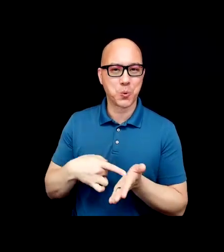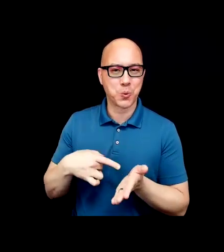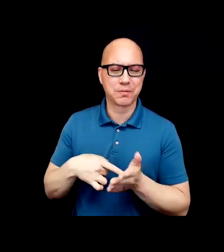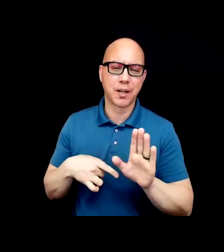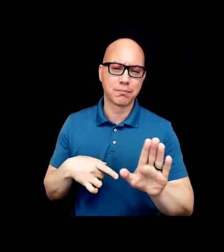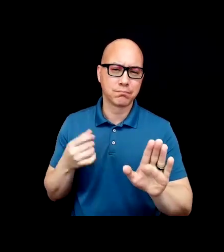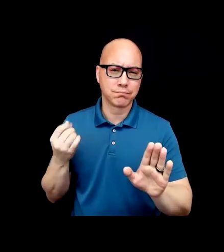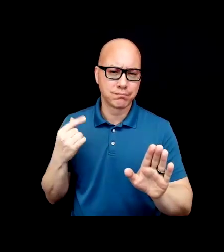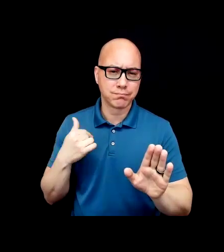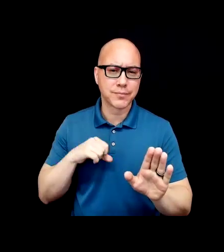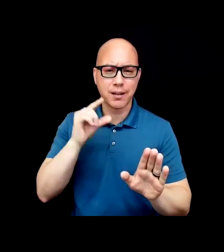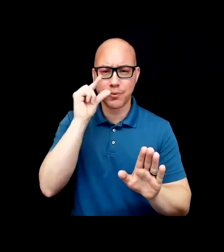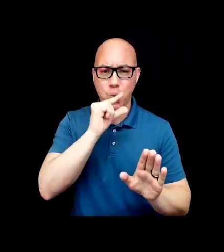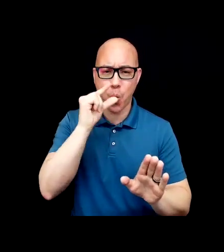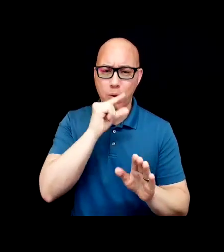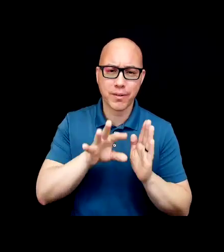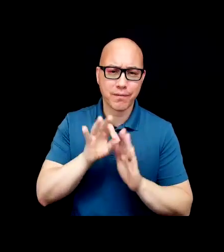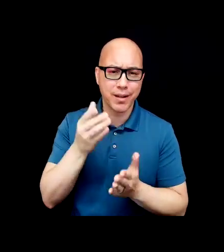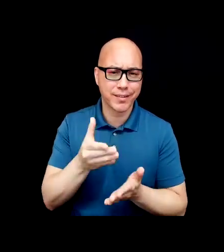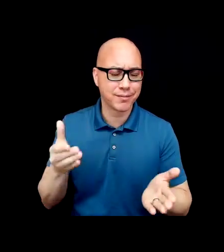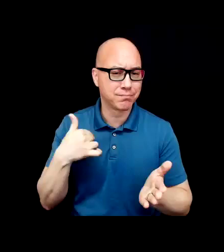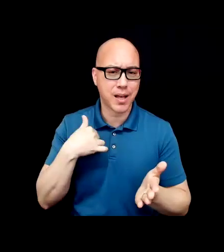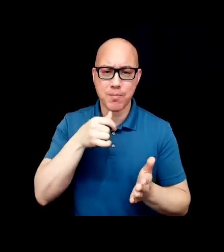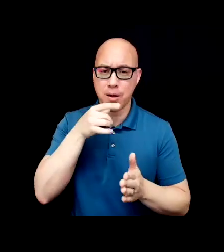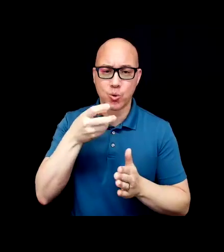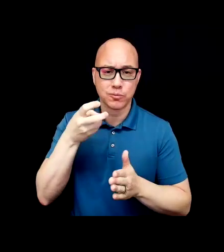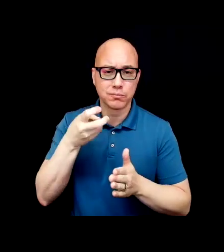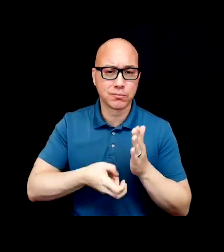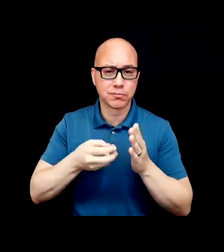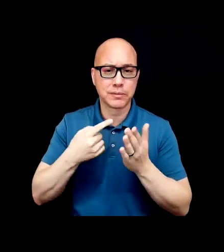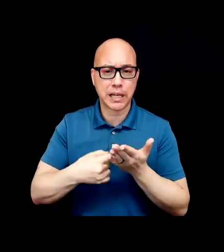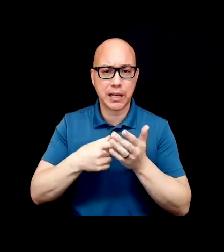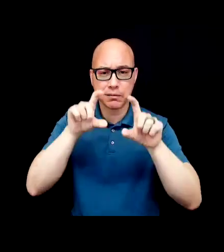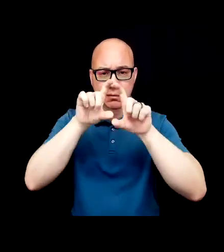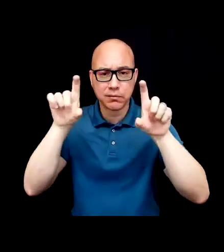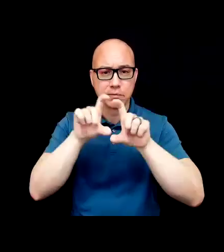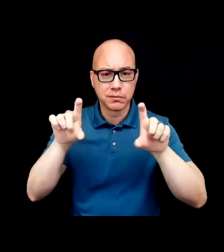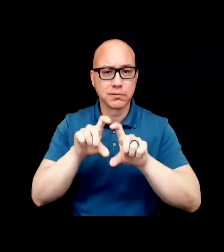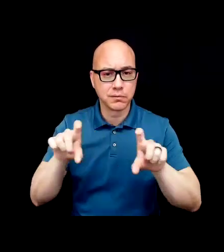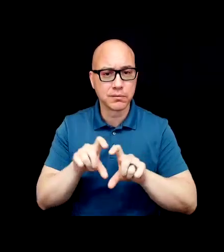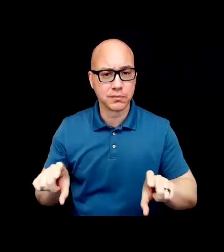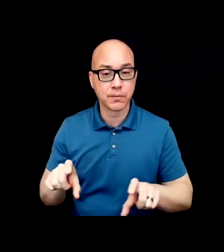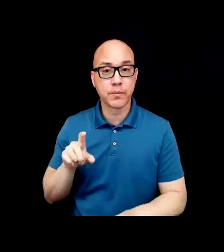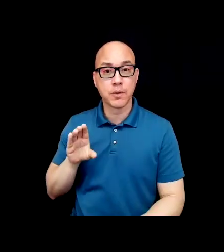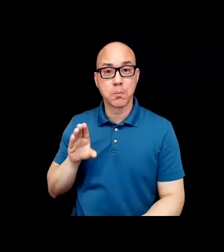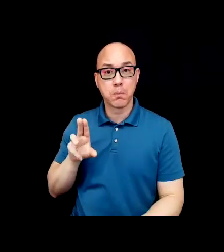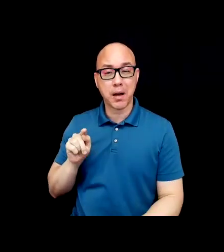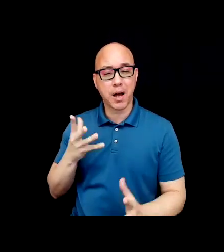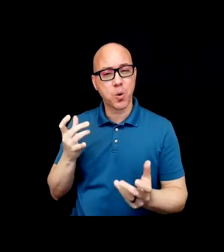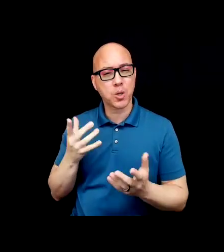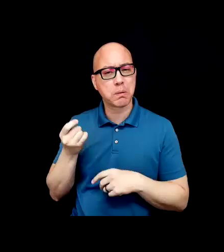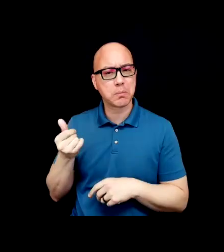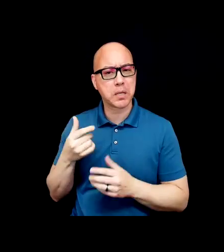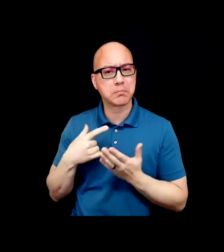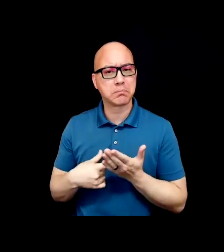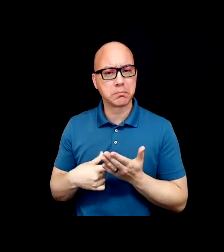and that's why I'm not going to go through each row. But I do want to spend some time on the deadlines, because we